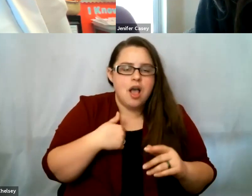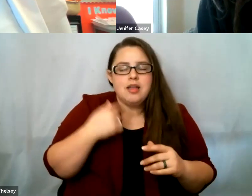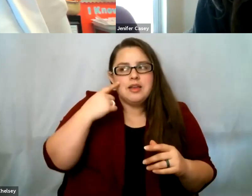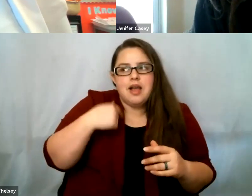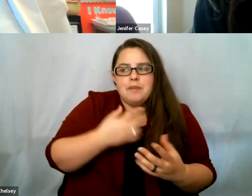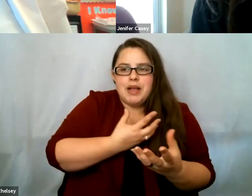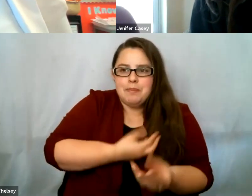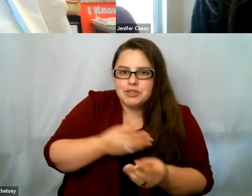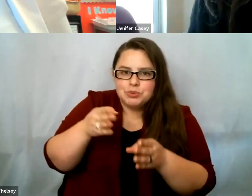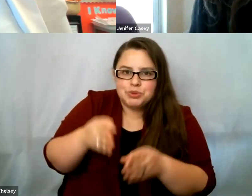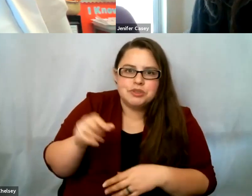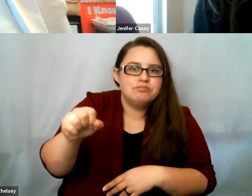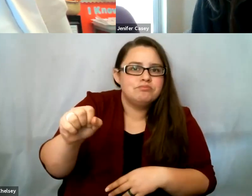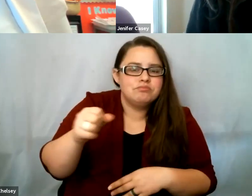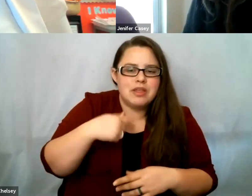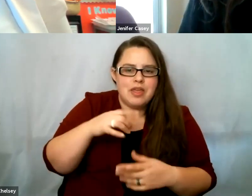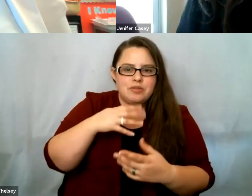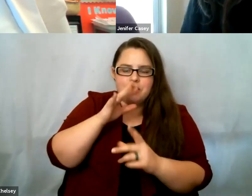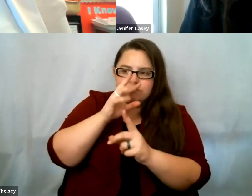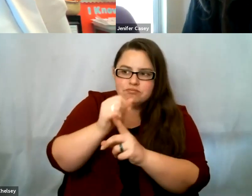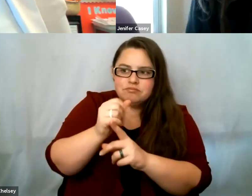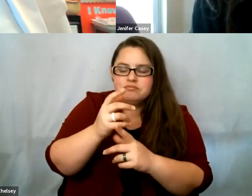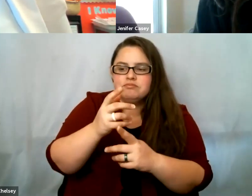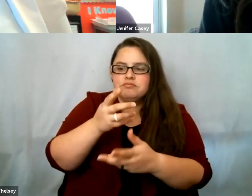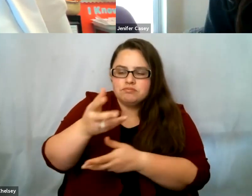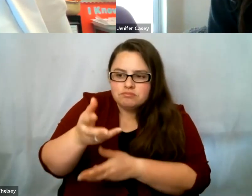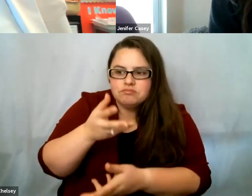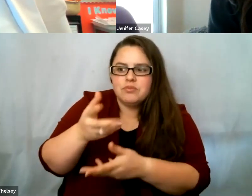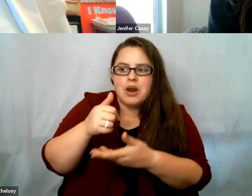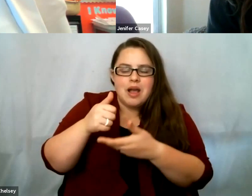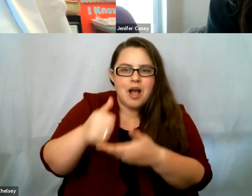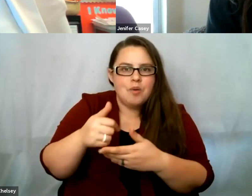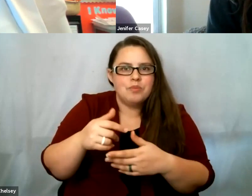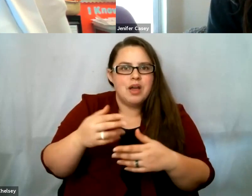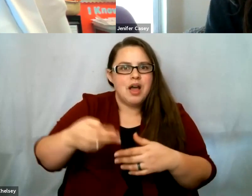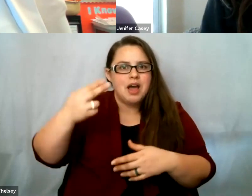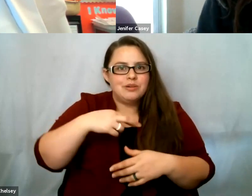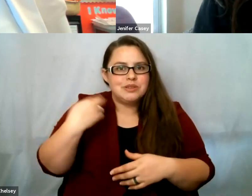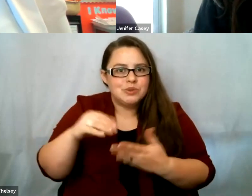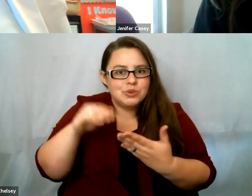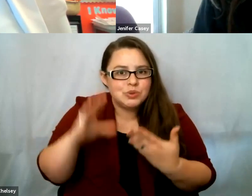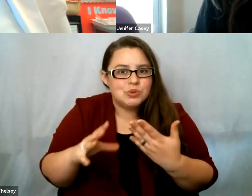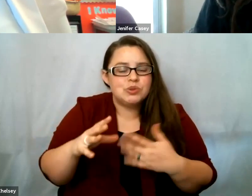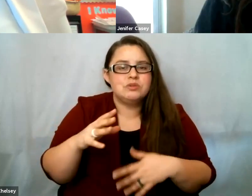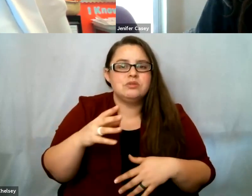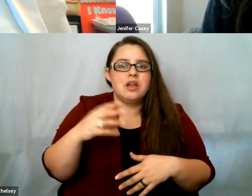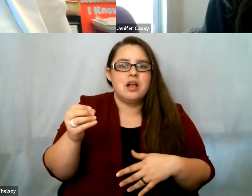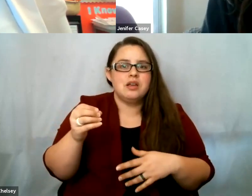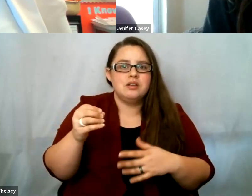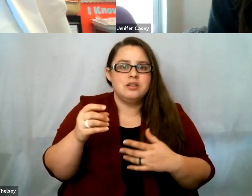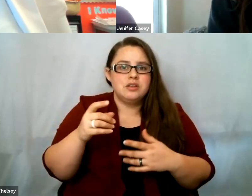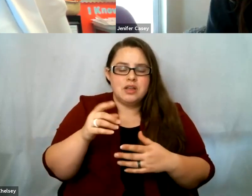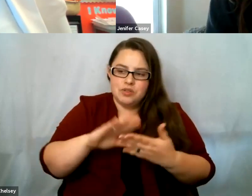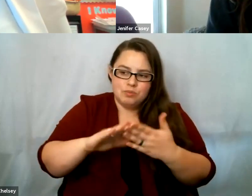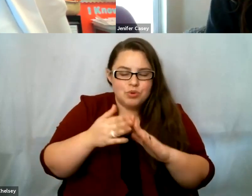what draws me to at-risk students and teaching in the community college and working with students from different walks of